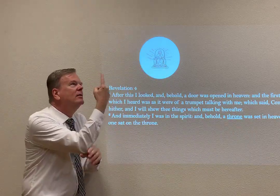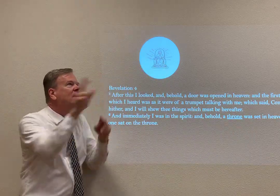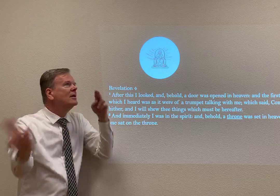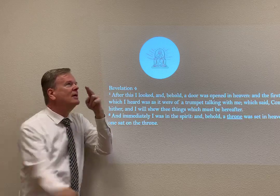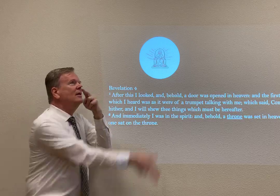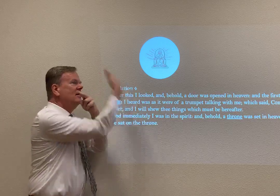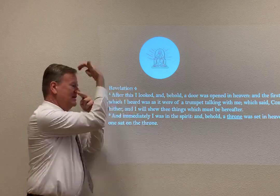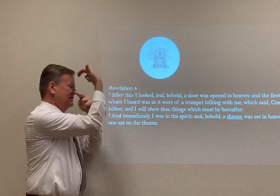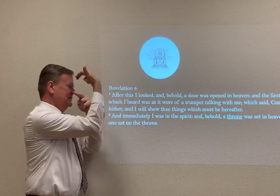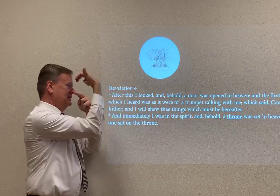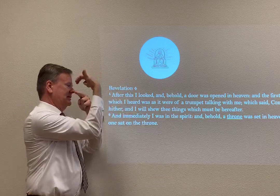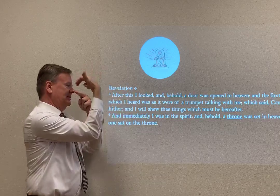And one sat on the throne.